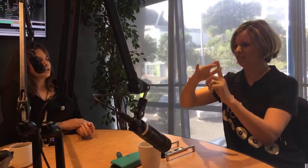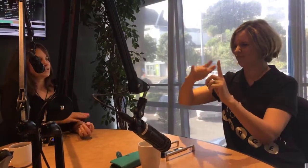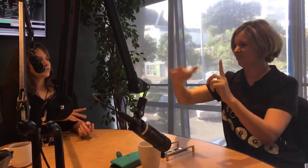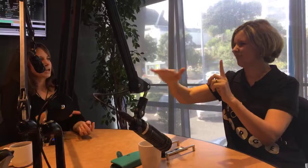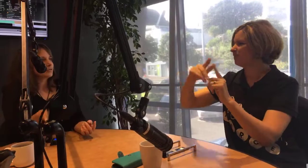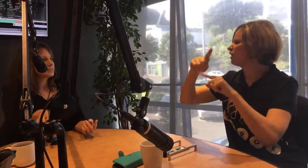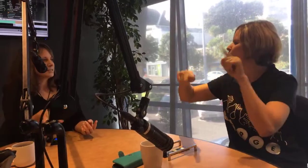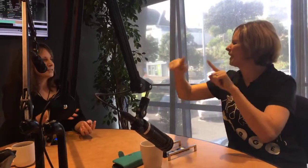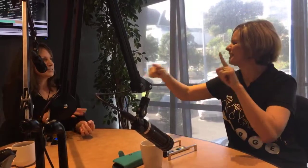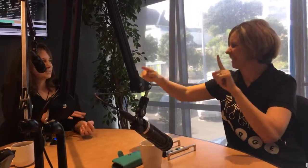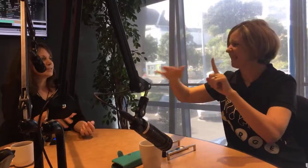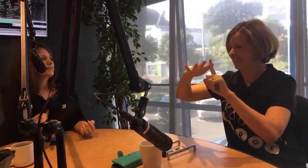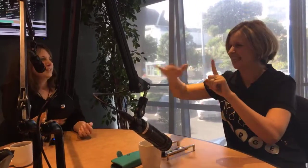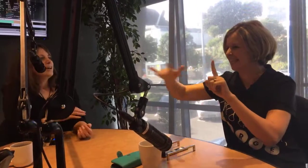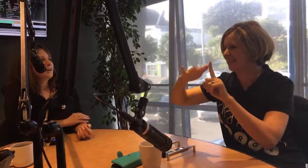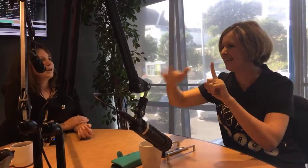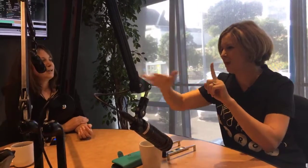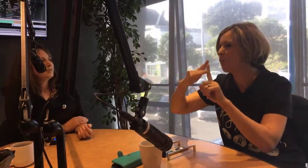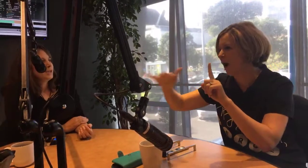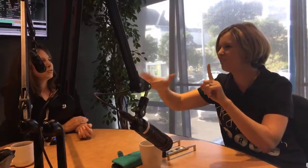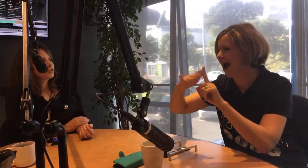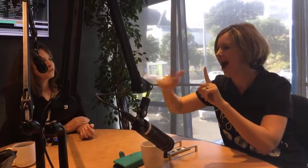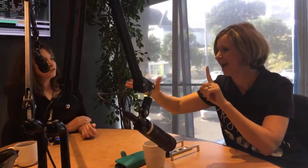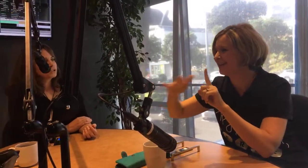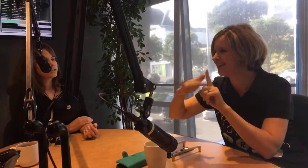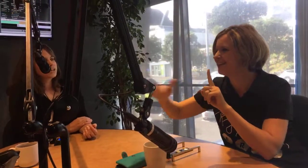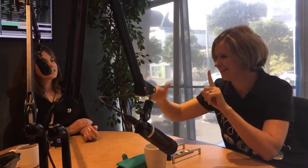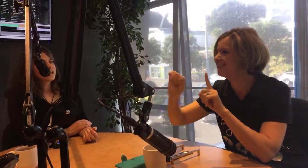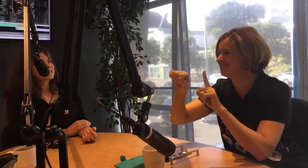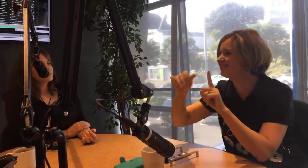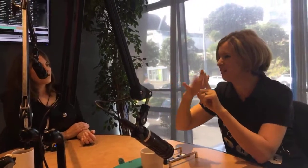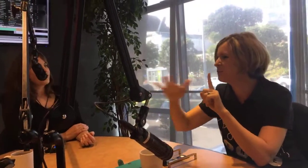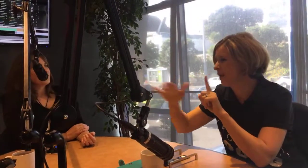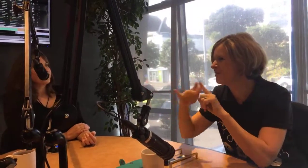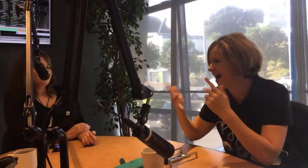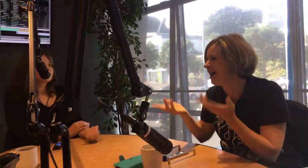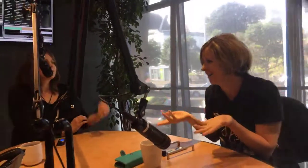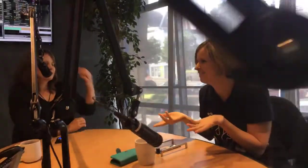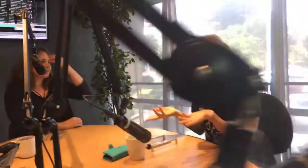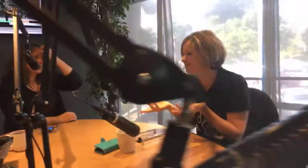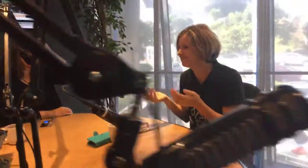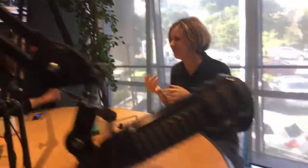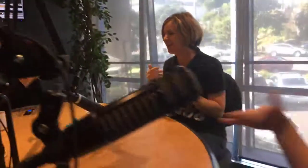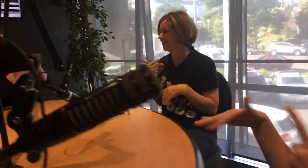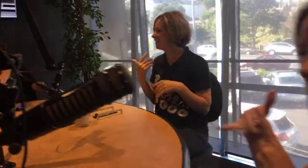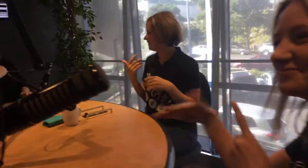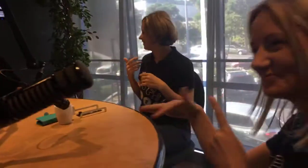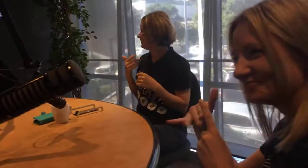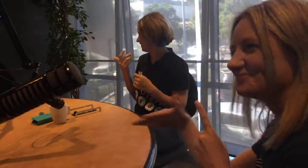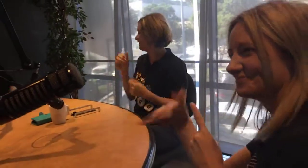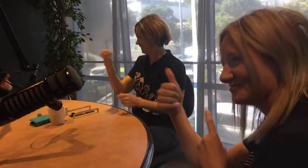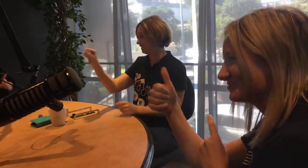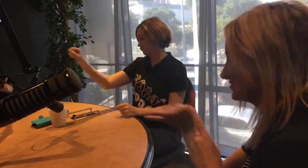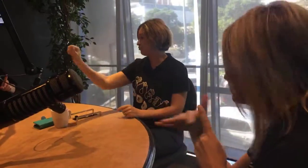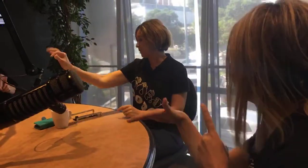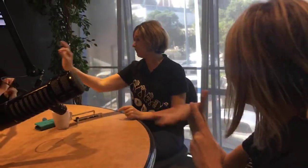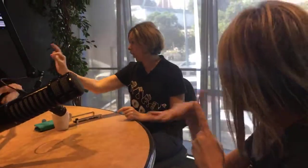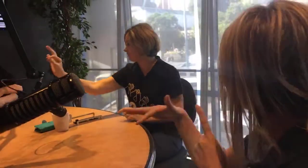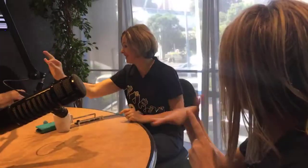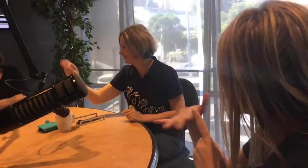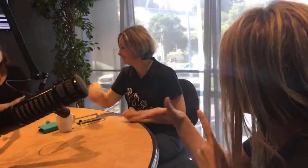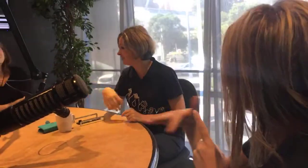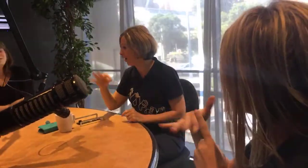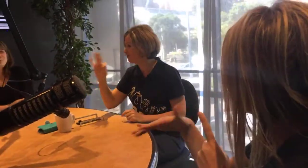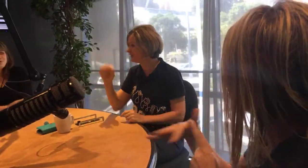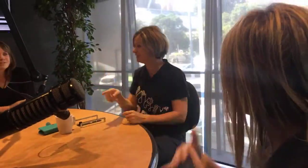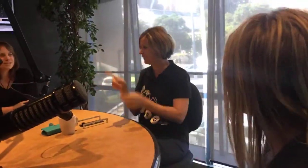the frequencies. Okay, so backward and forward. So that indicates Wi-Fi. Am I getting that right, Victoria? Is that okay? Yeah.